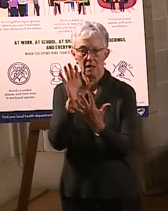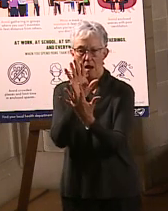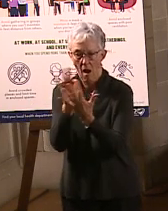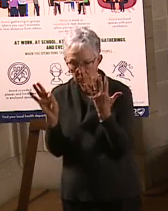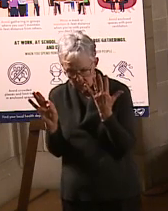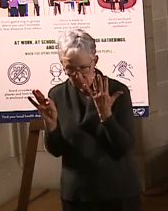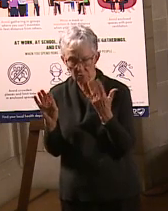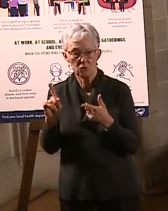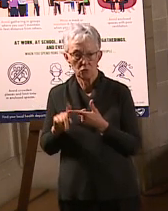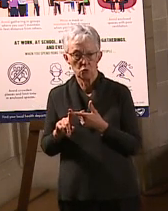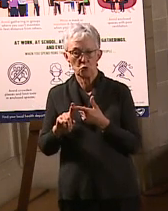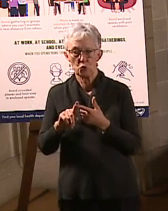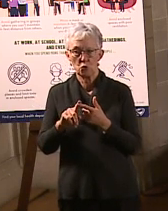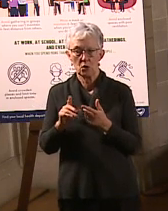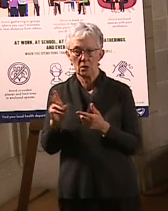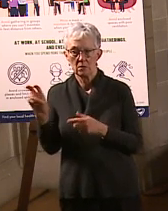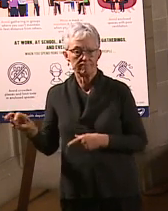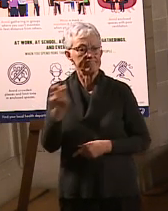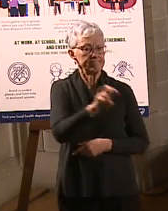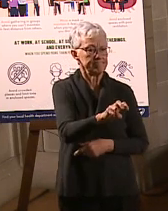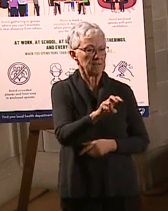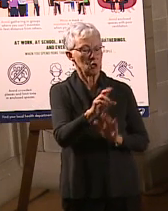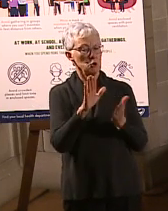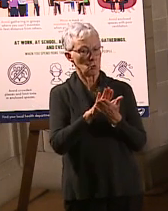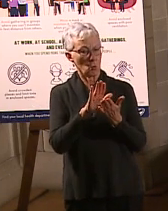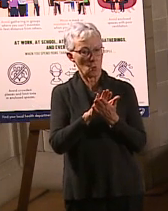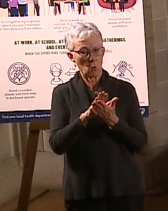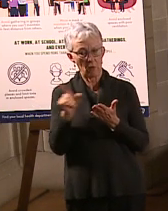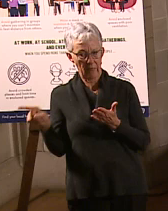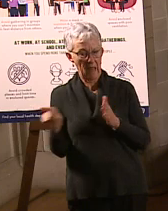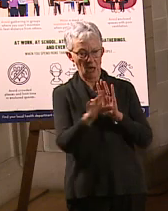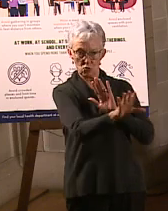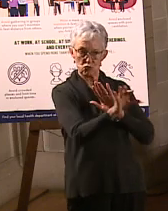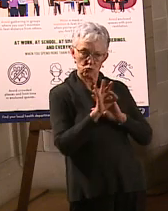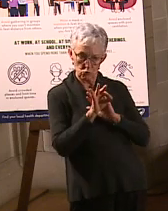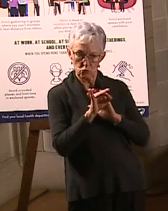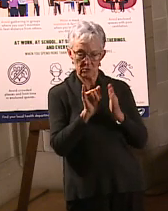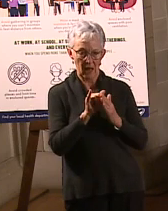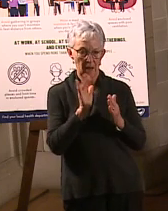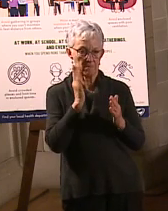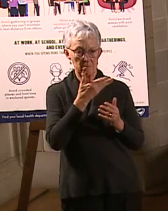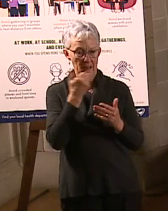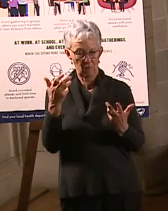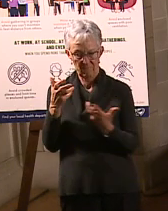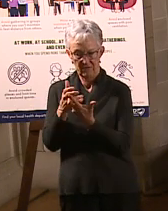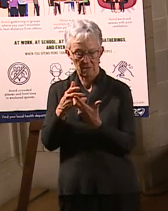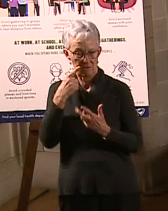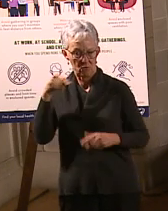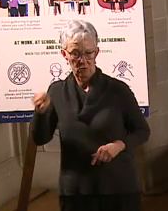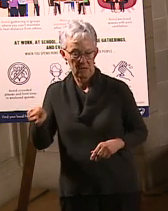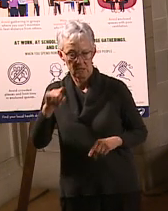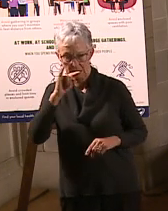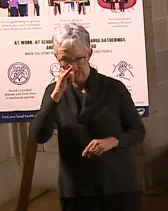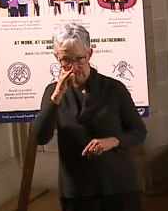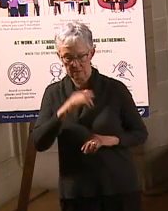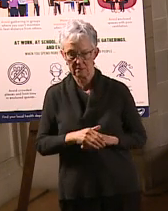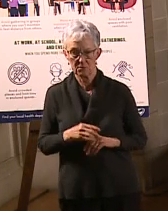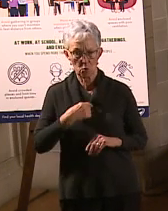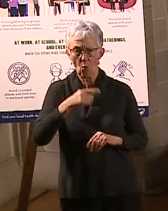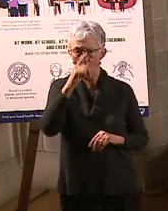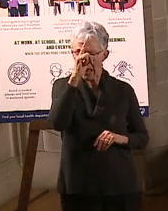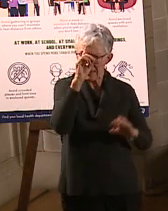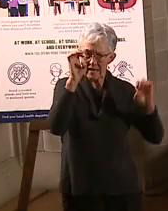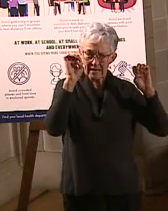parents not to send them back to the school that they're attending. And so I believe education is the great equalizer, but not just education,